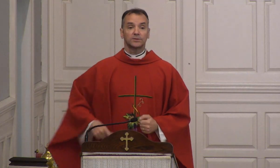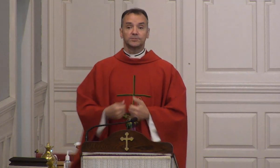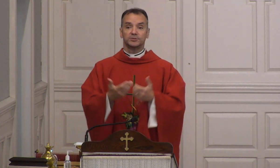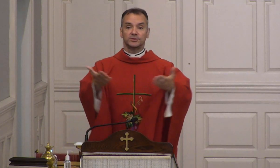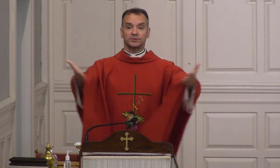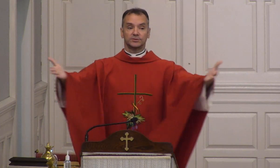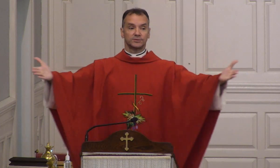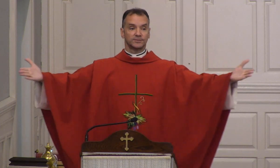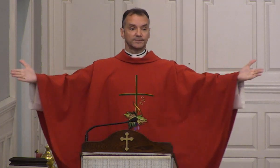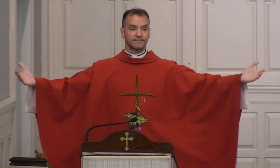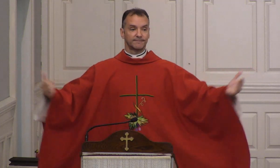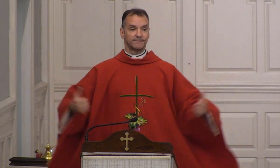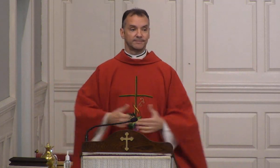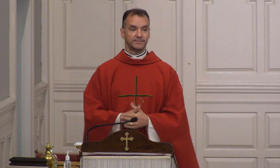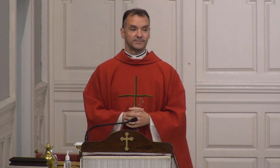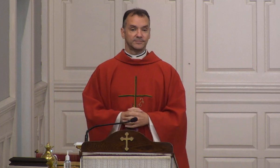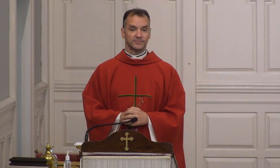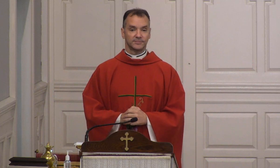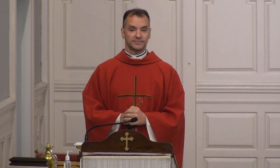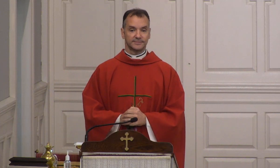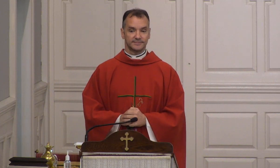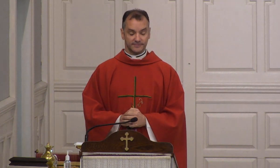The Lord be with you.